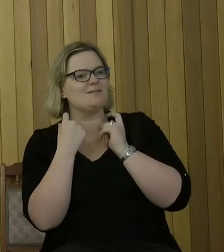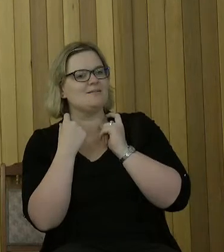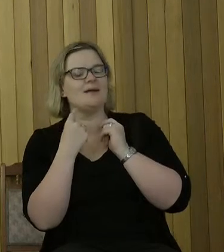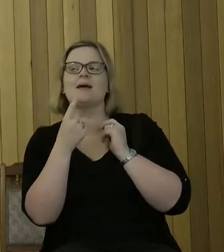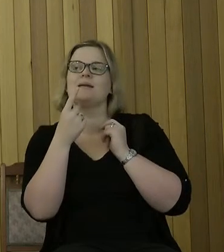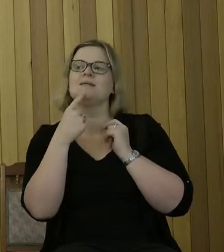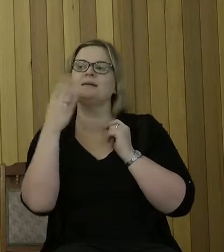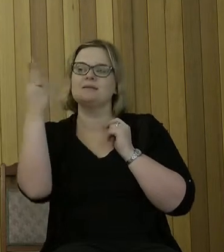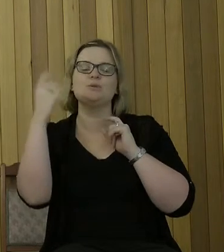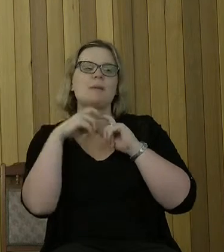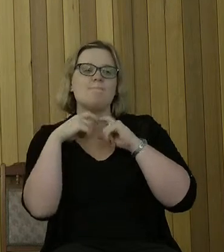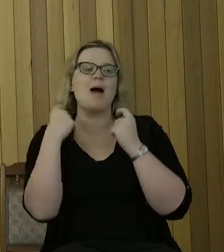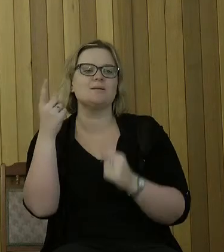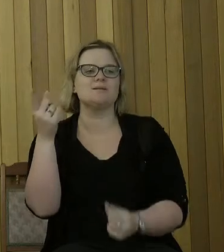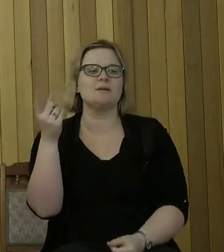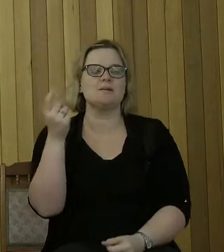Pastor,